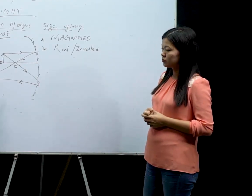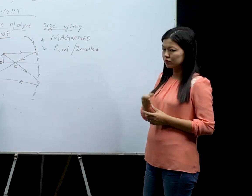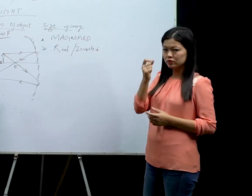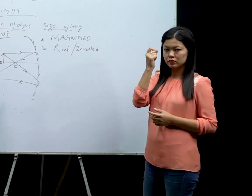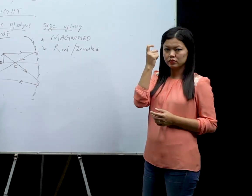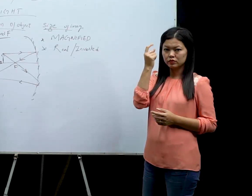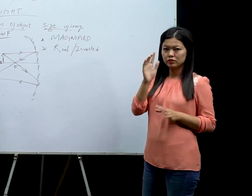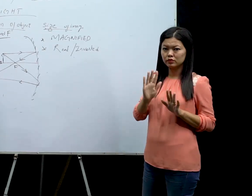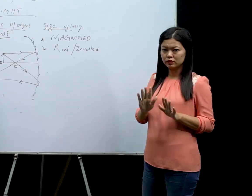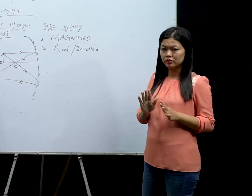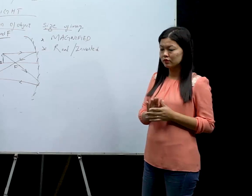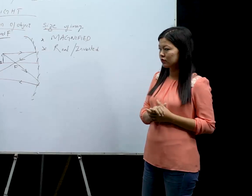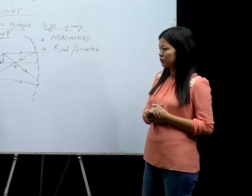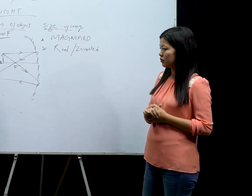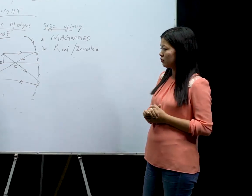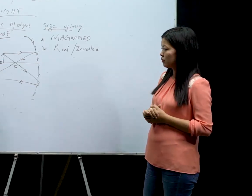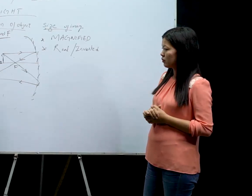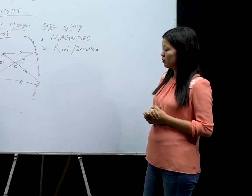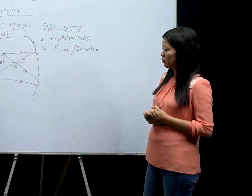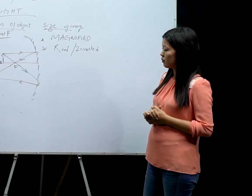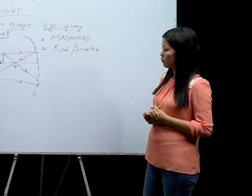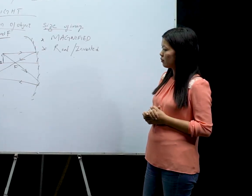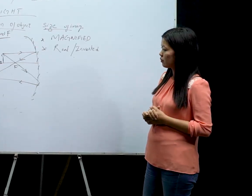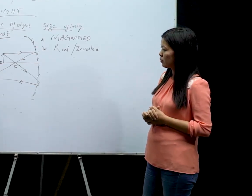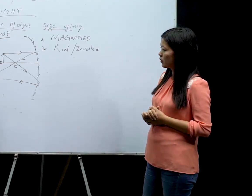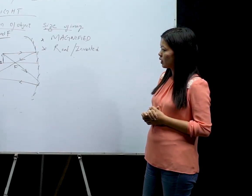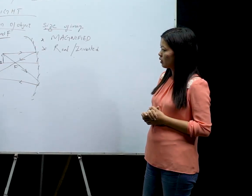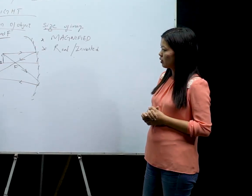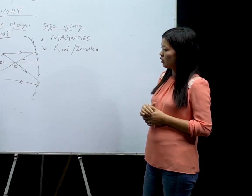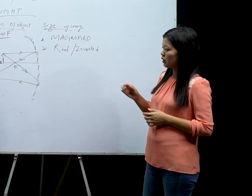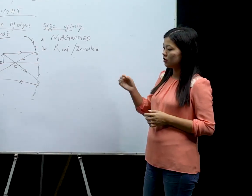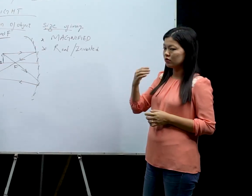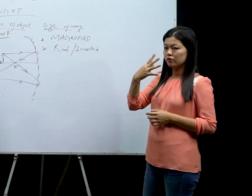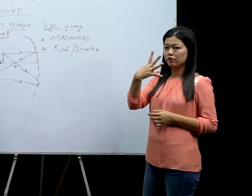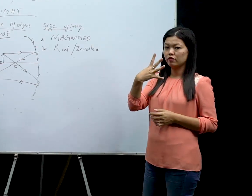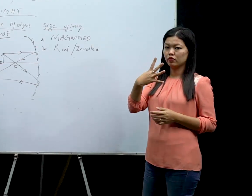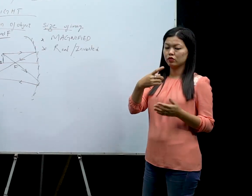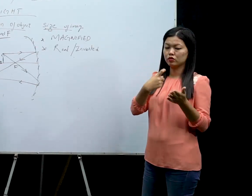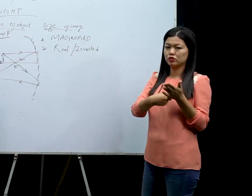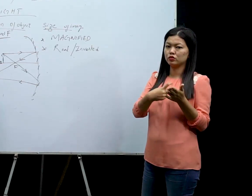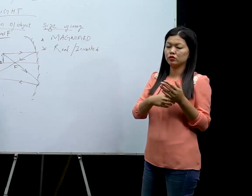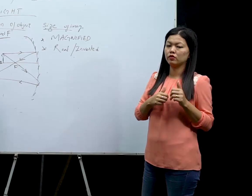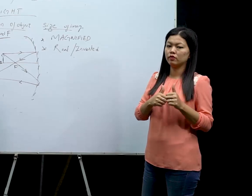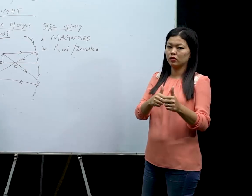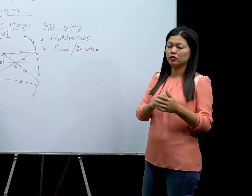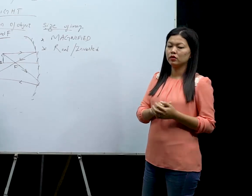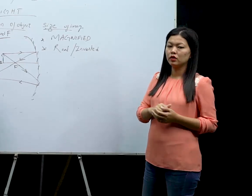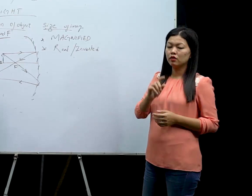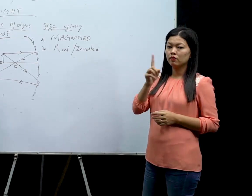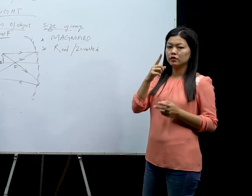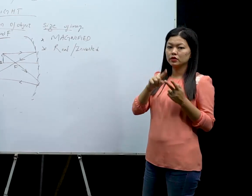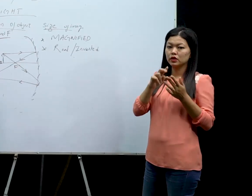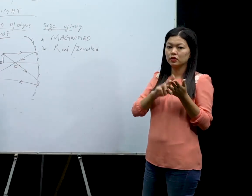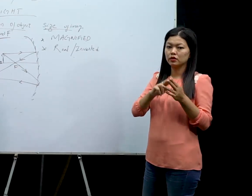the concept. We are coming like very closer. This is the fourth condition, right? First we started with